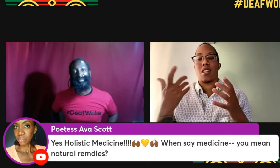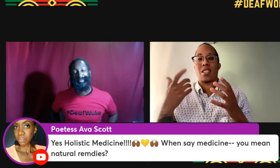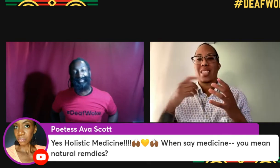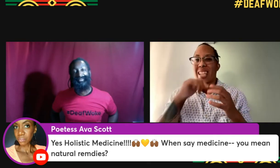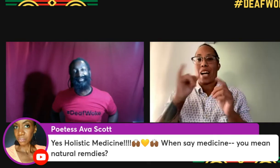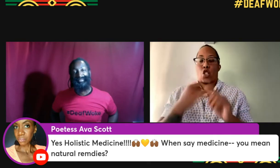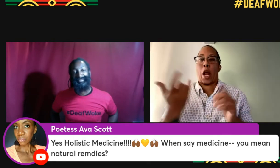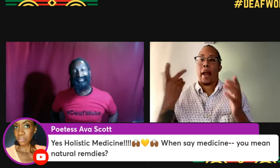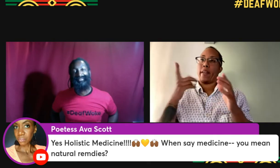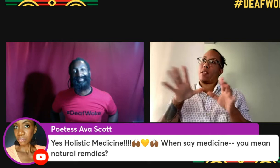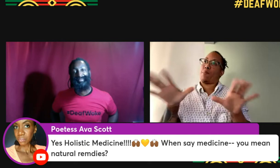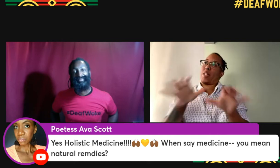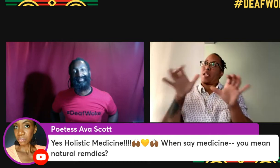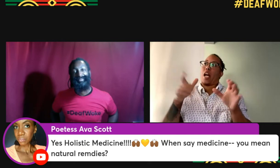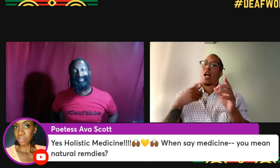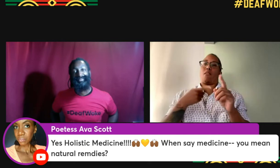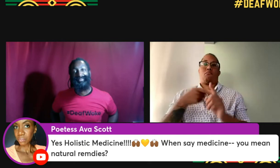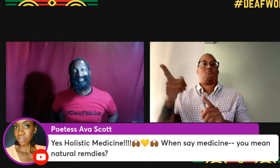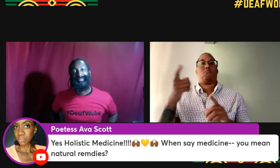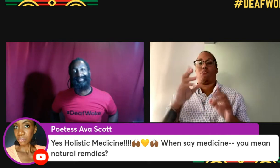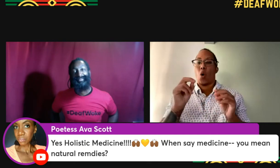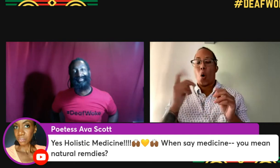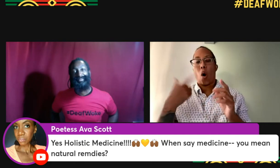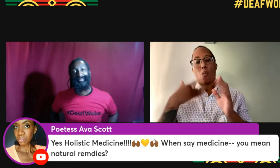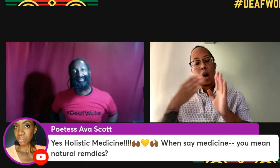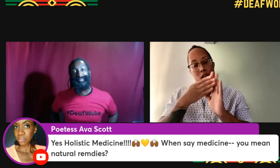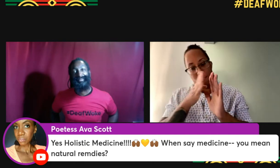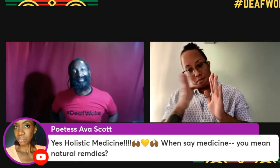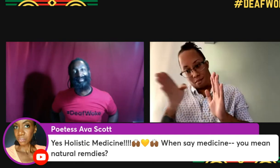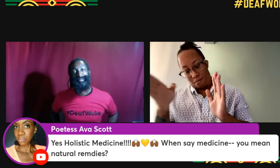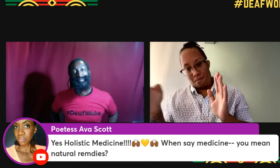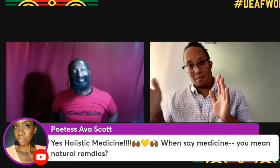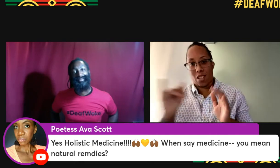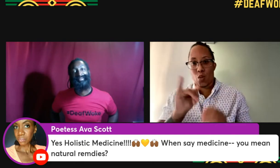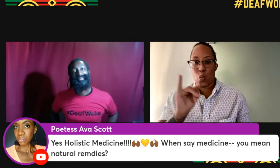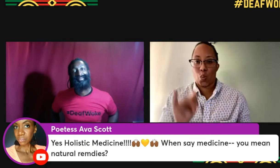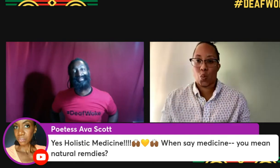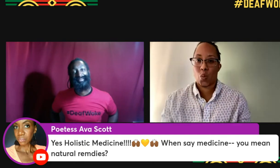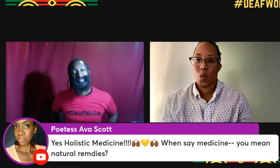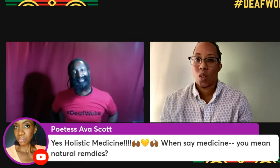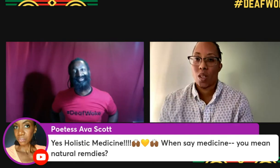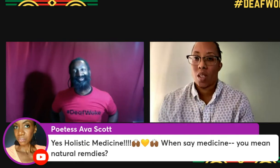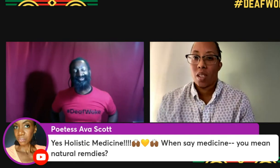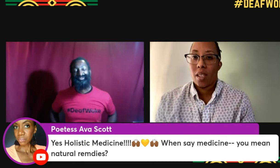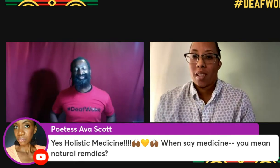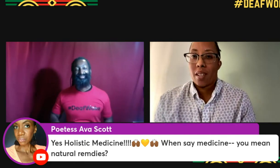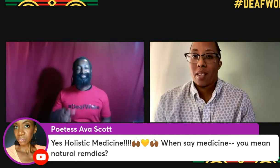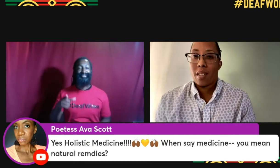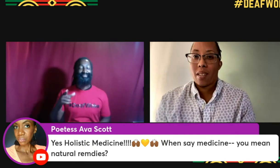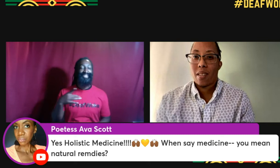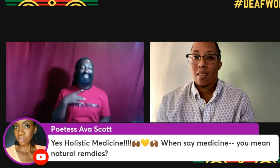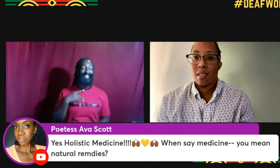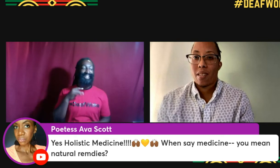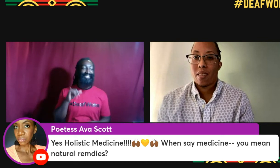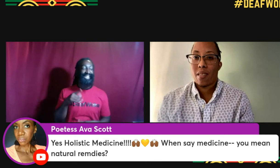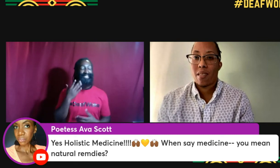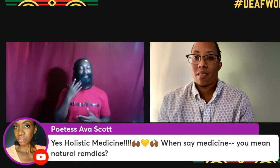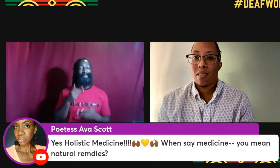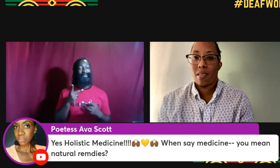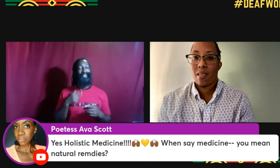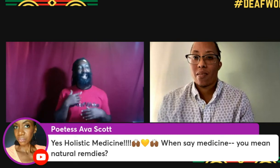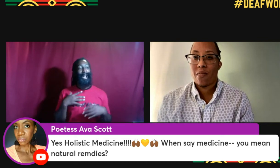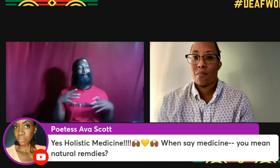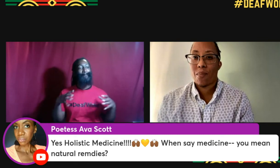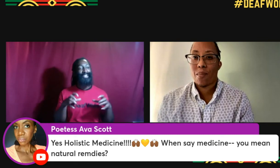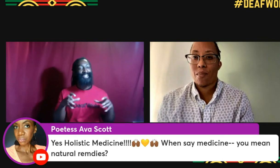I want to study herbs that relate to massage. So not just doing massage itself, but also how you incorporate other modalities and